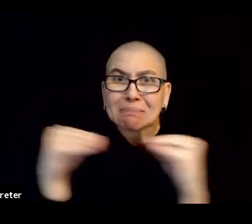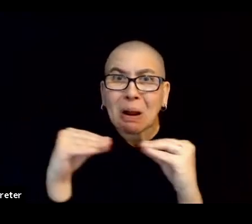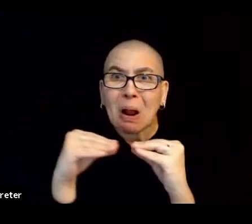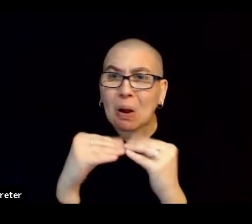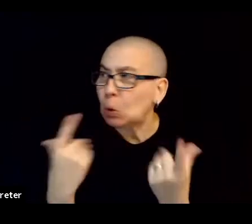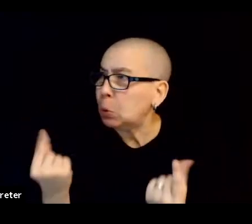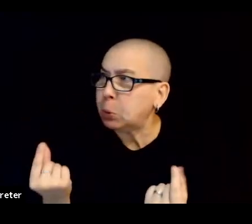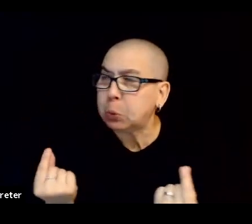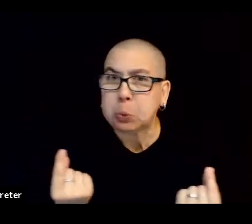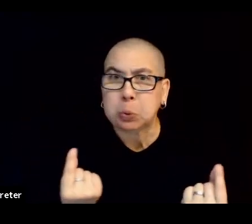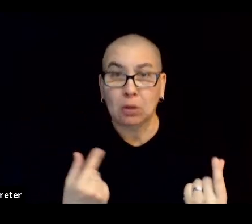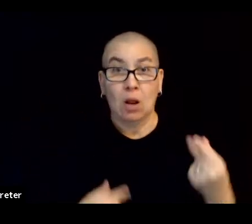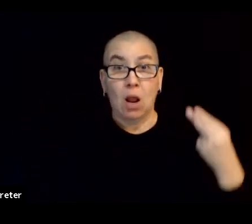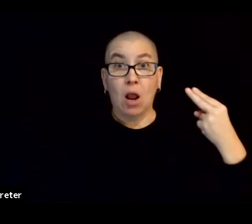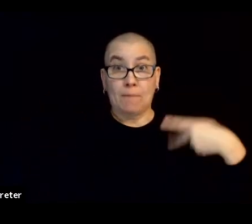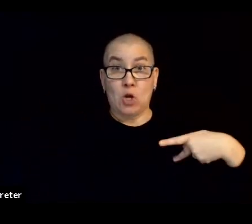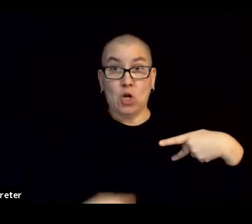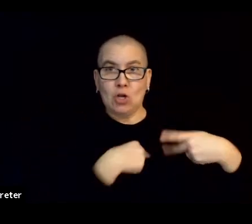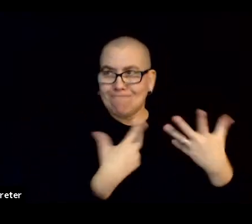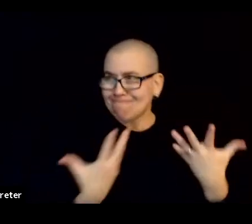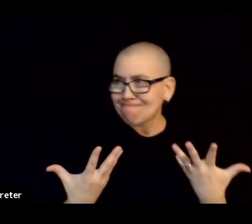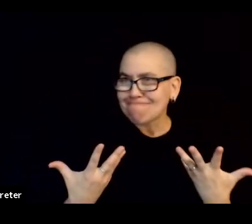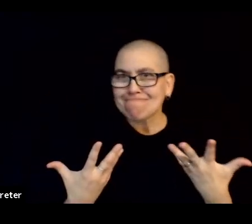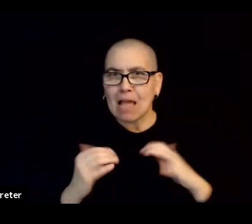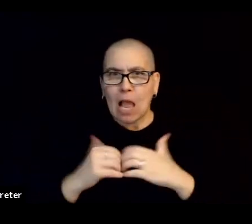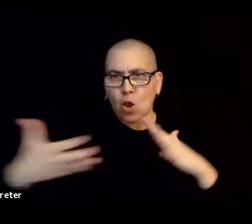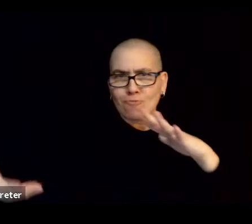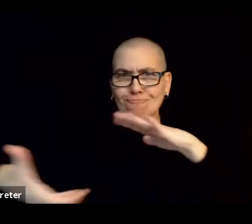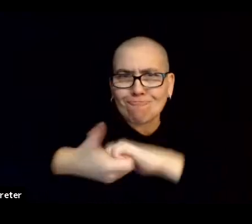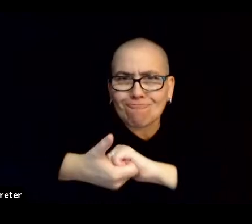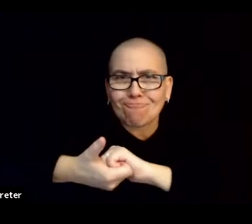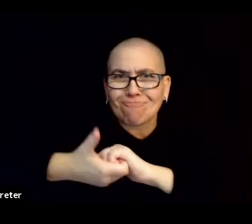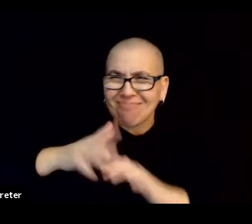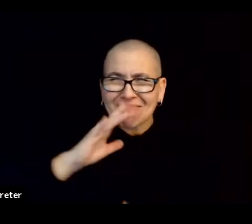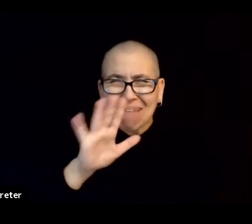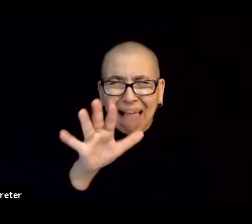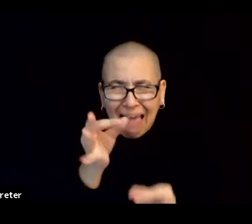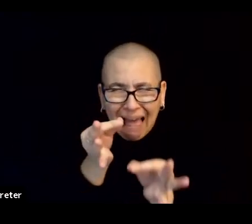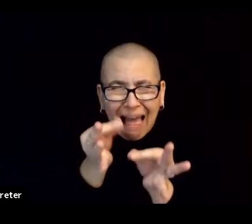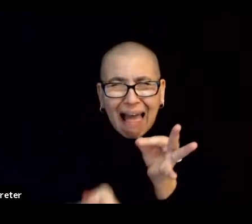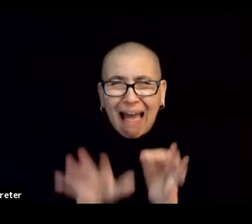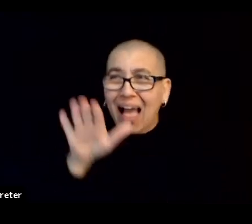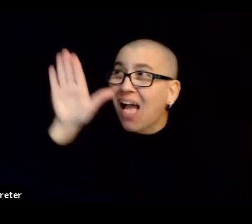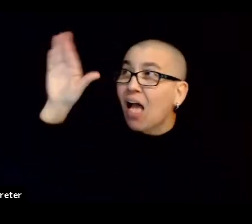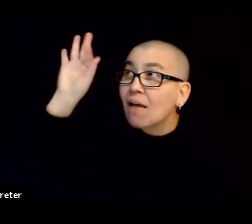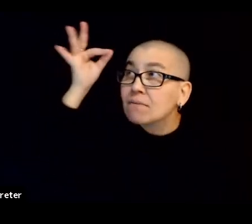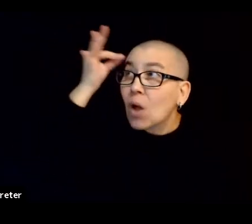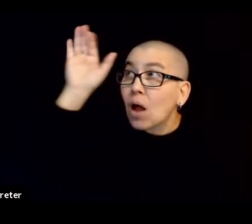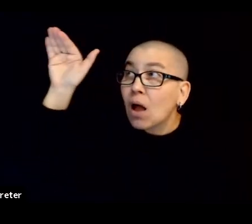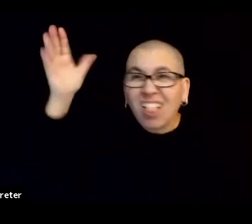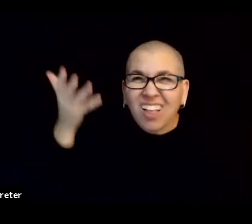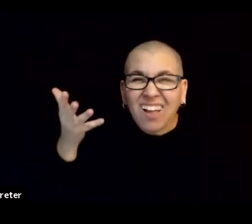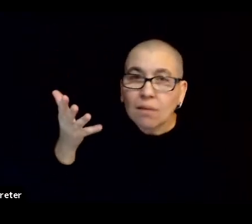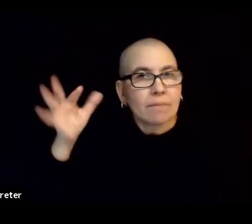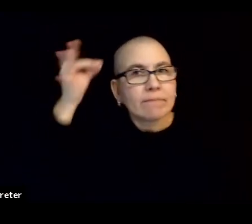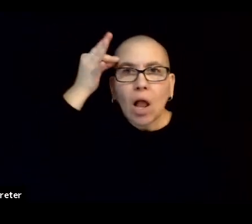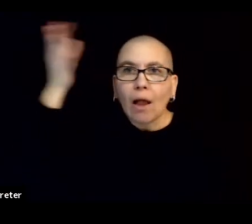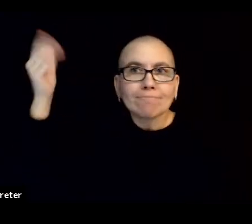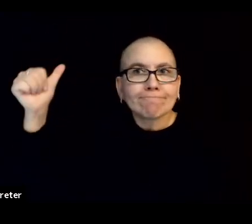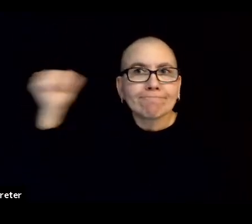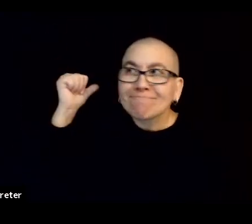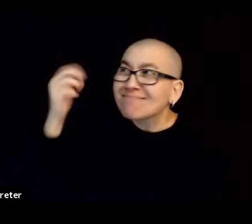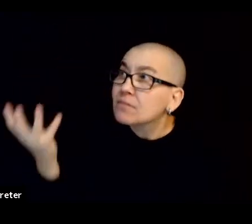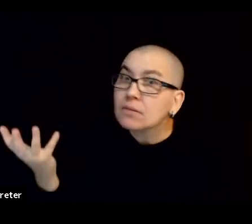pretty simple. The federal government needs to get more vaccine to the state so that the state can allocate more vaccine to the health